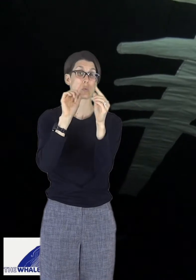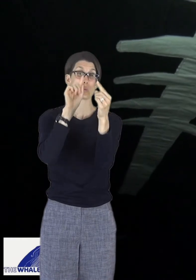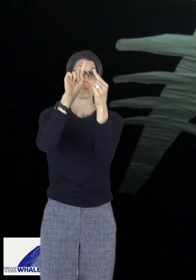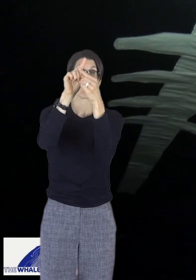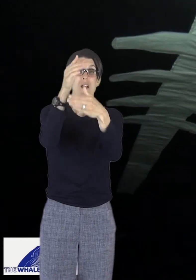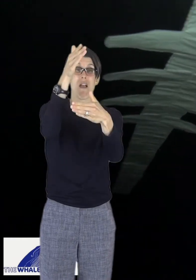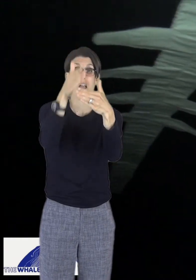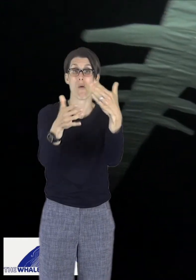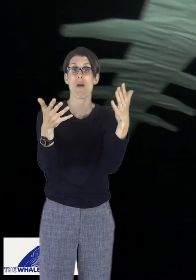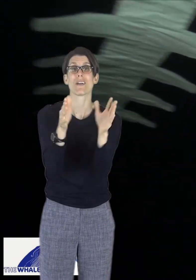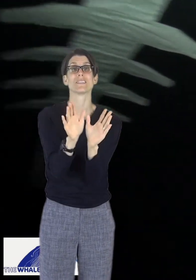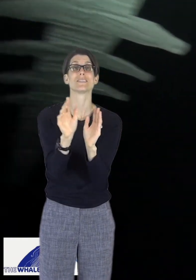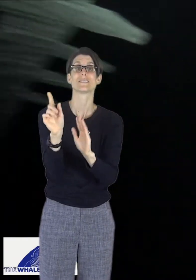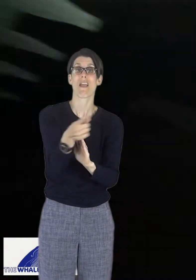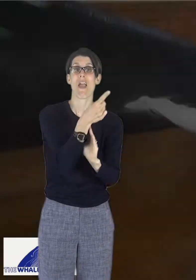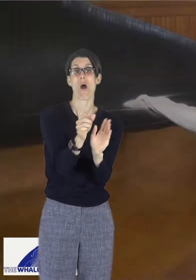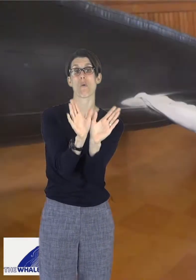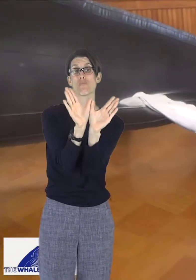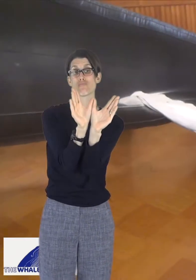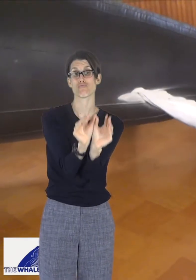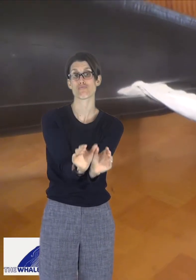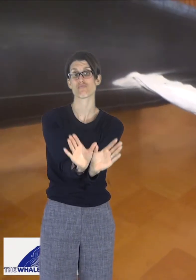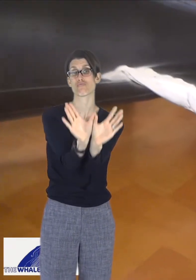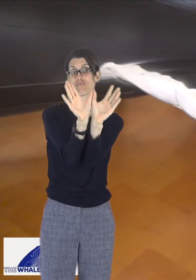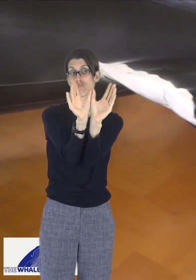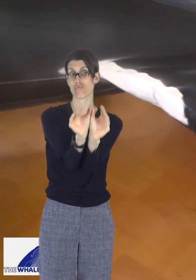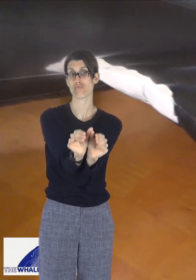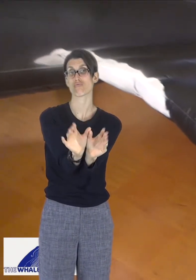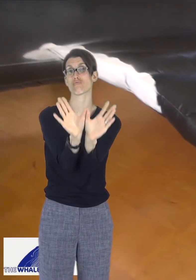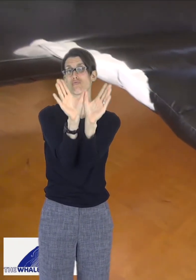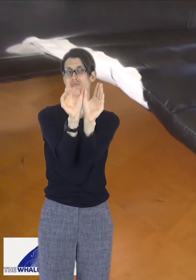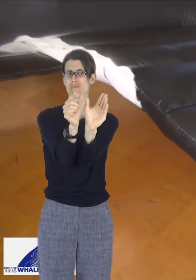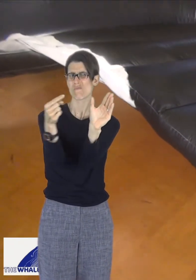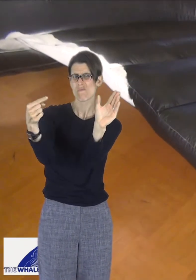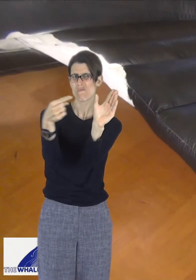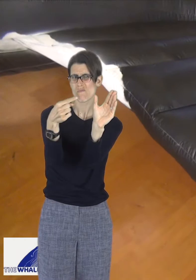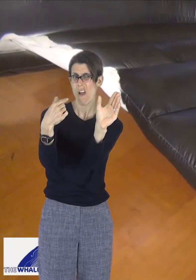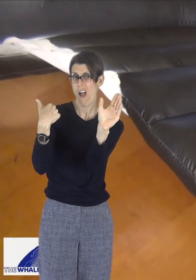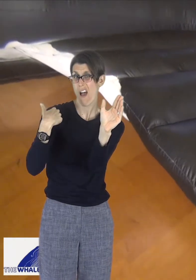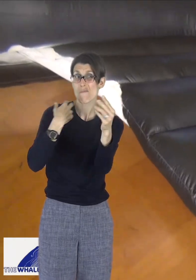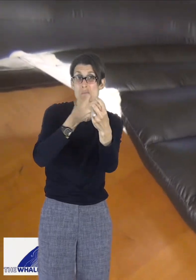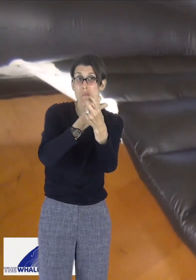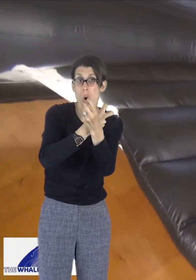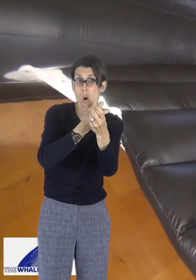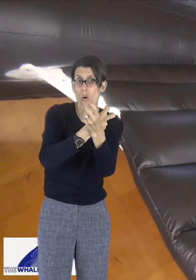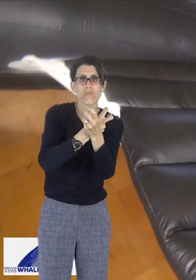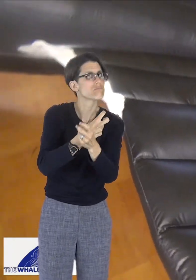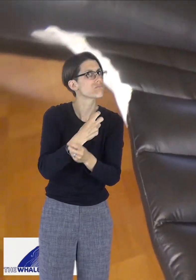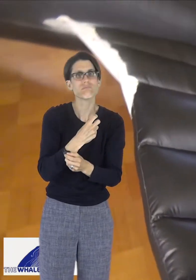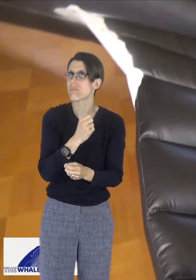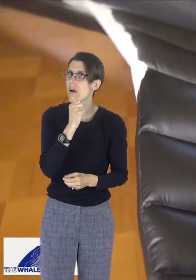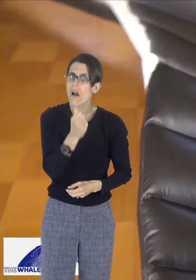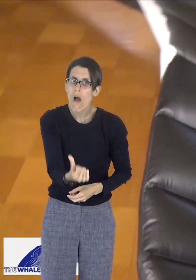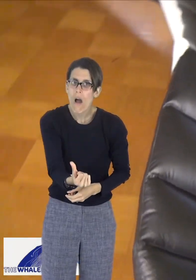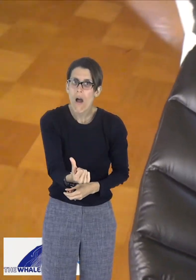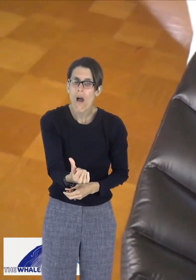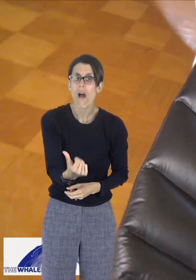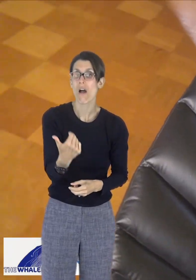Their bones go all the way to the base of their tail, but they don't have bones in their tail. A whale's tail